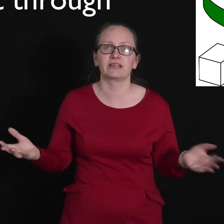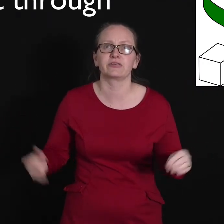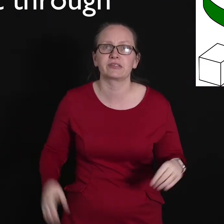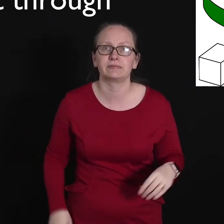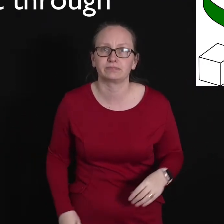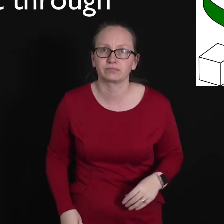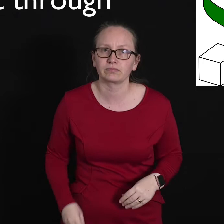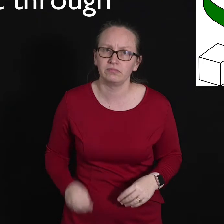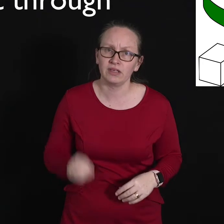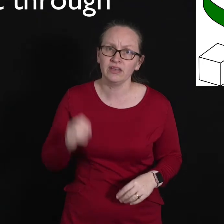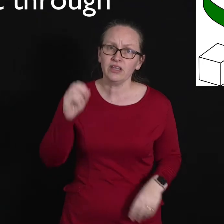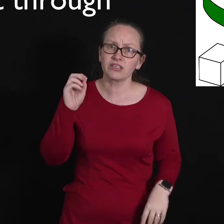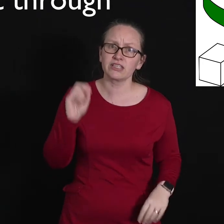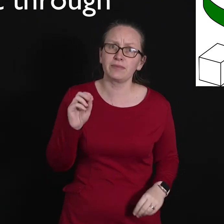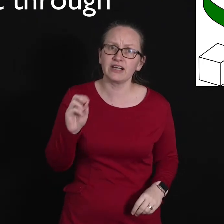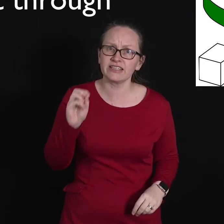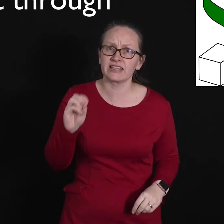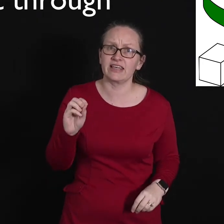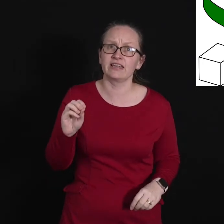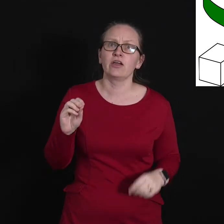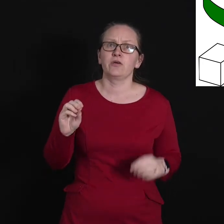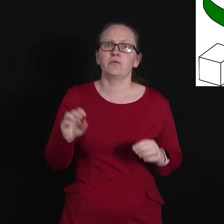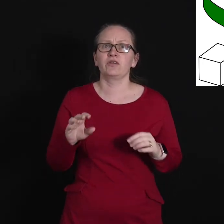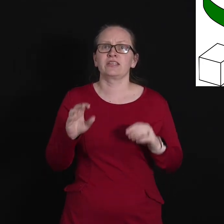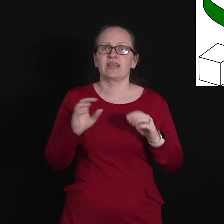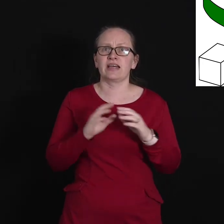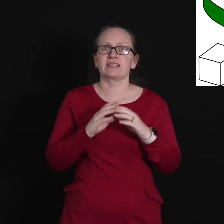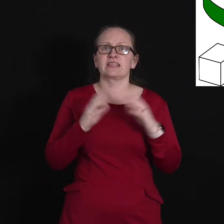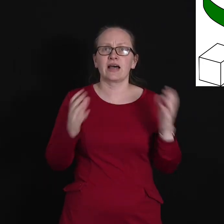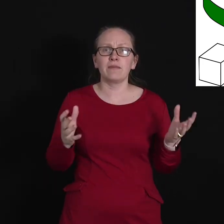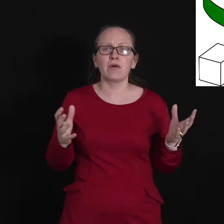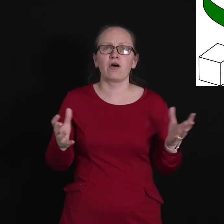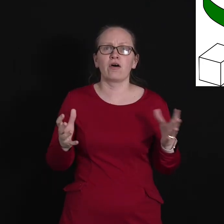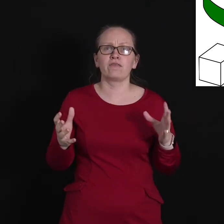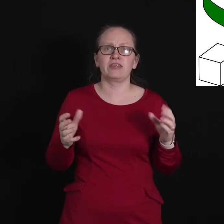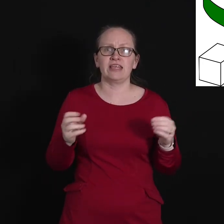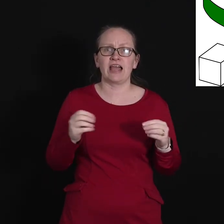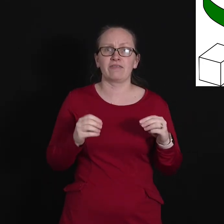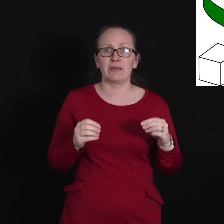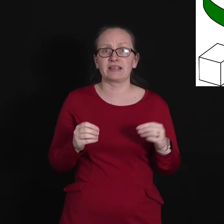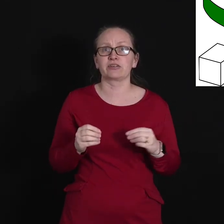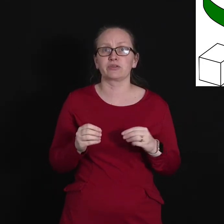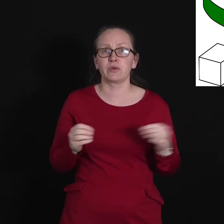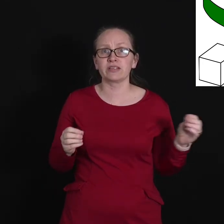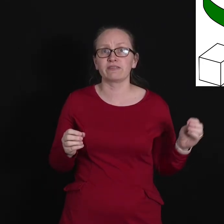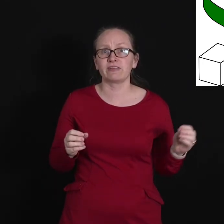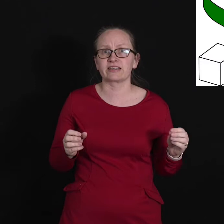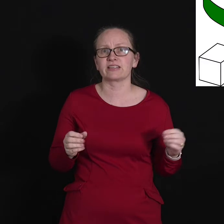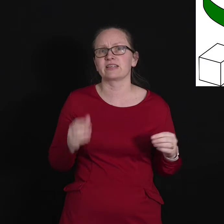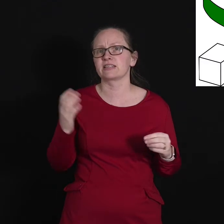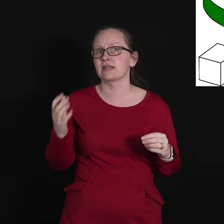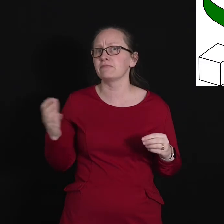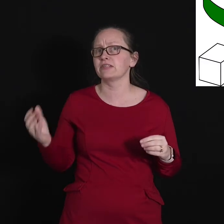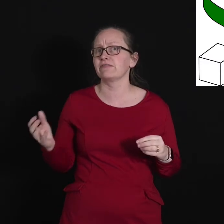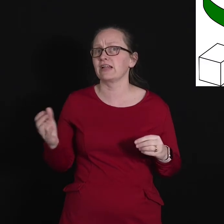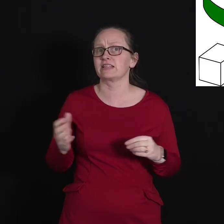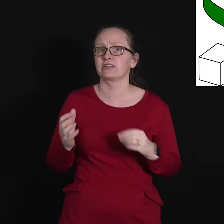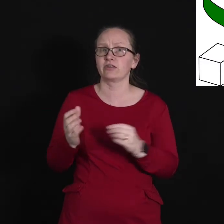particles. The surprising thing was that some of the alpha particles were deflected, and some were deflected an awful